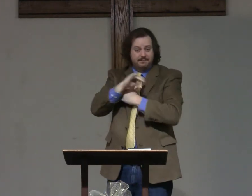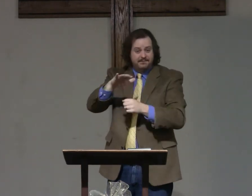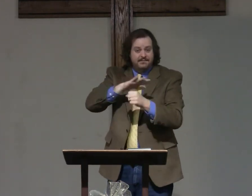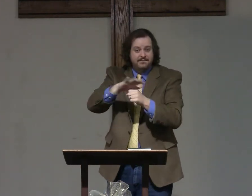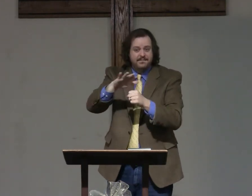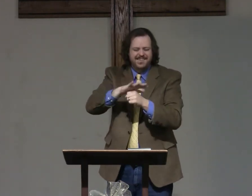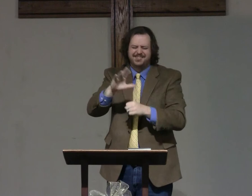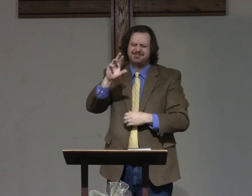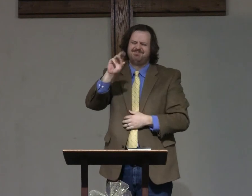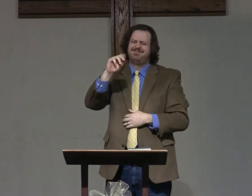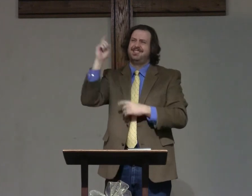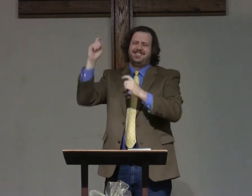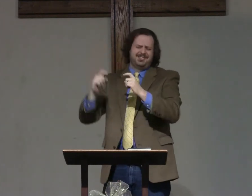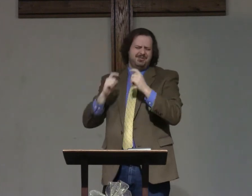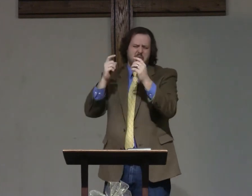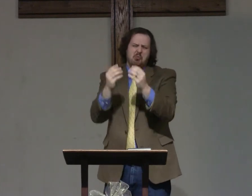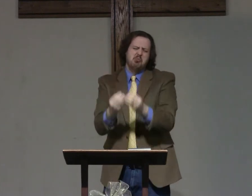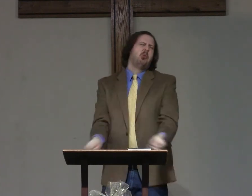God's gift of love